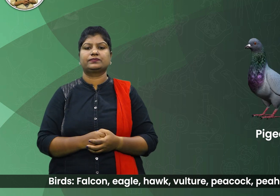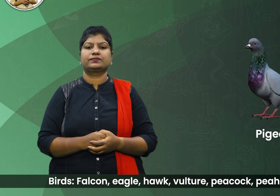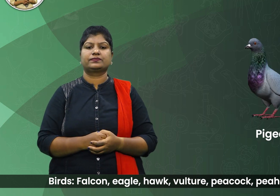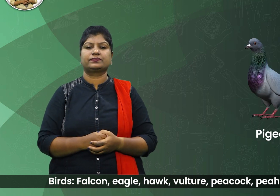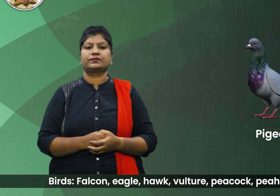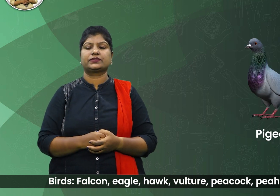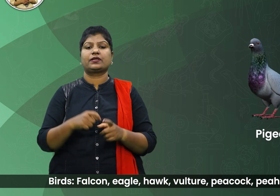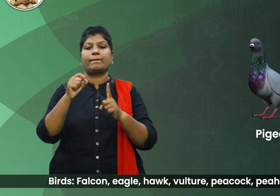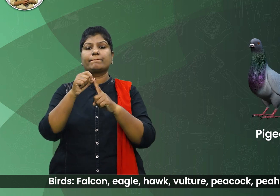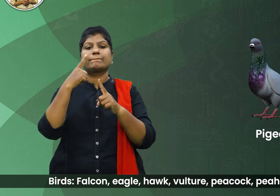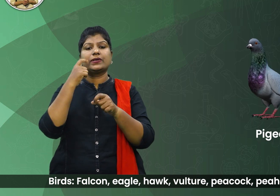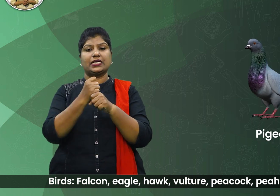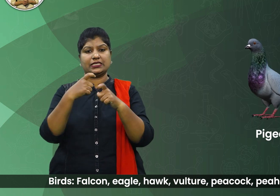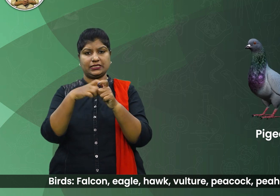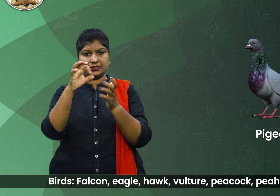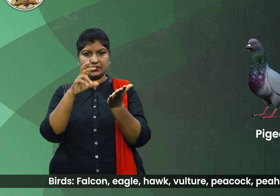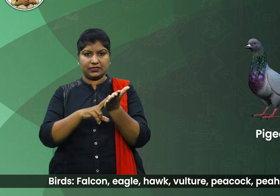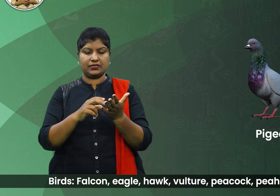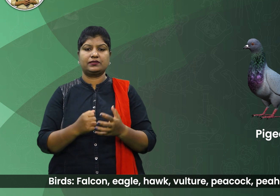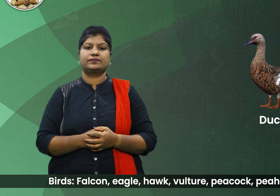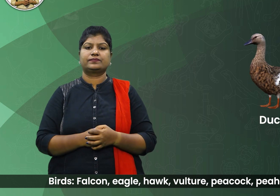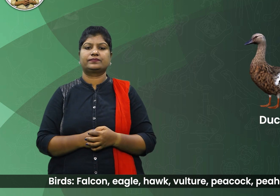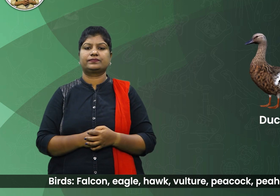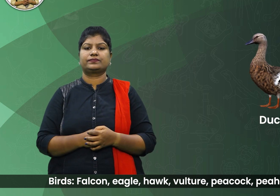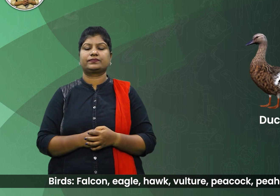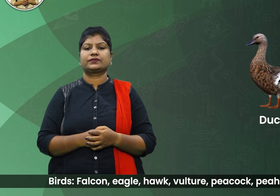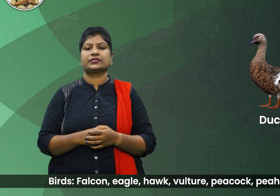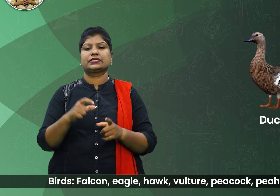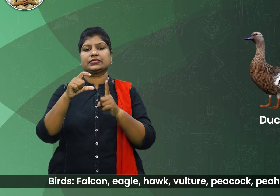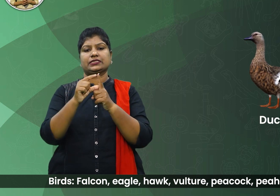Pigeon Duck